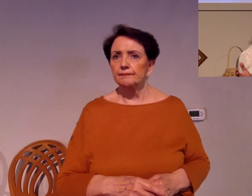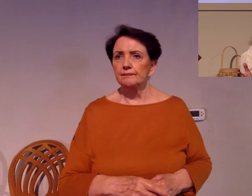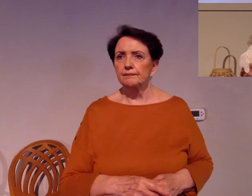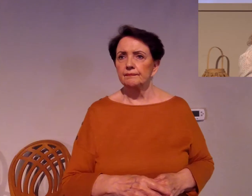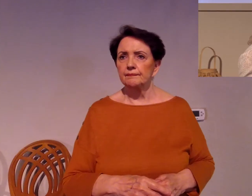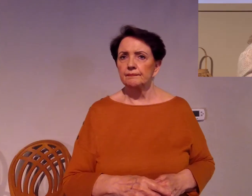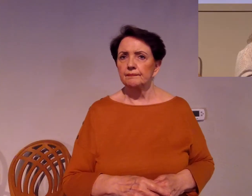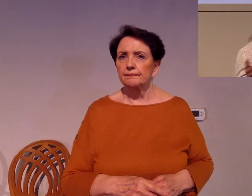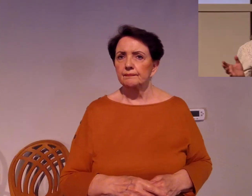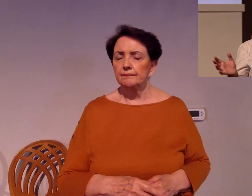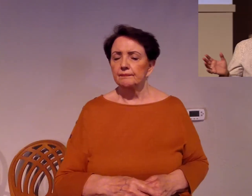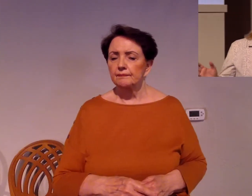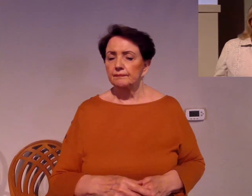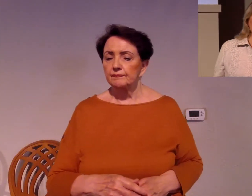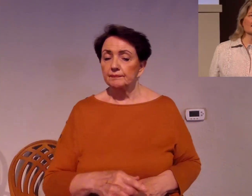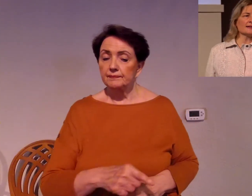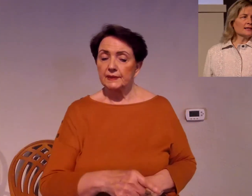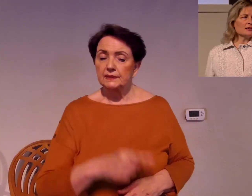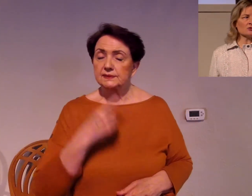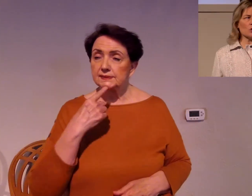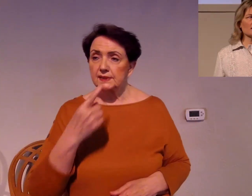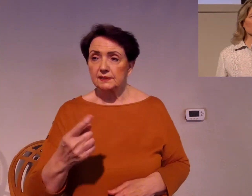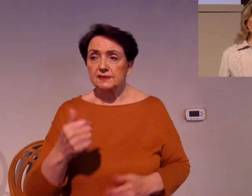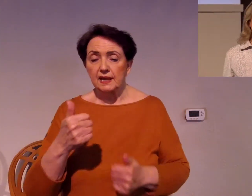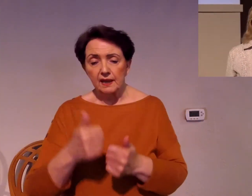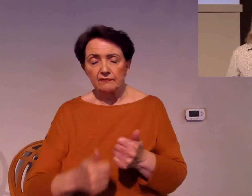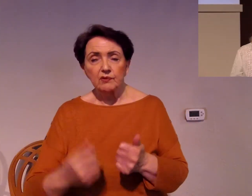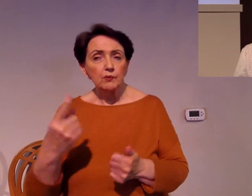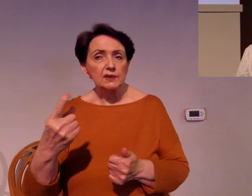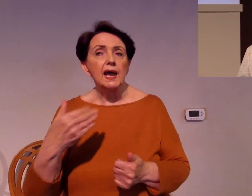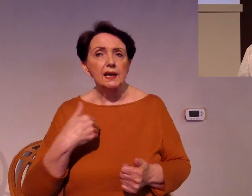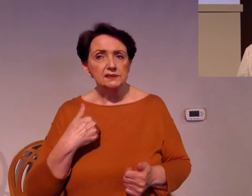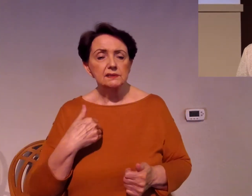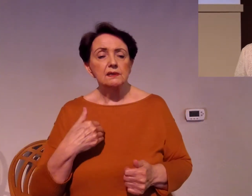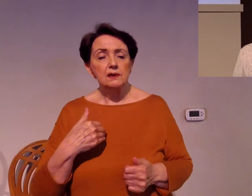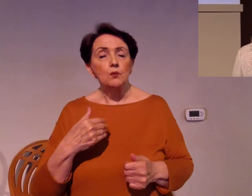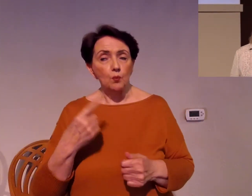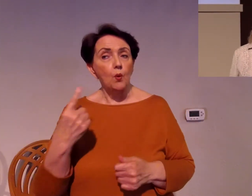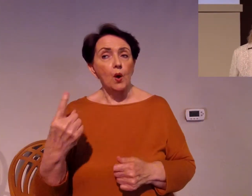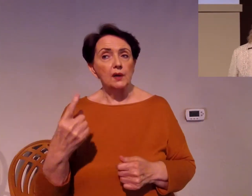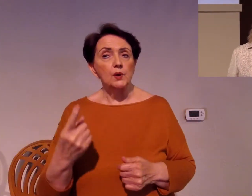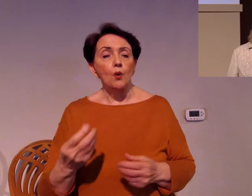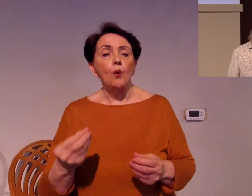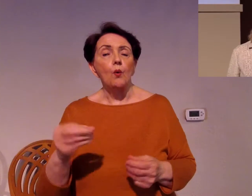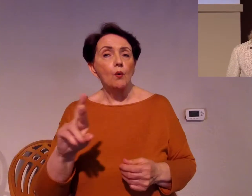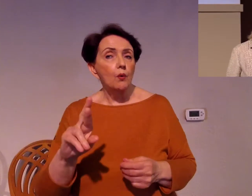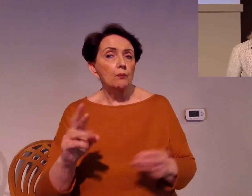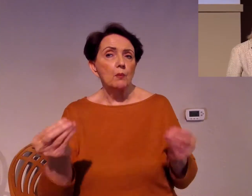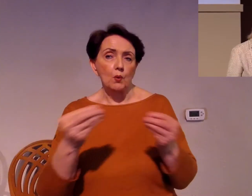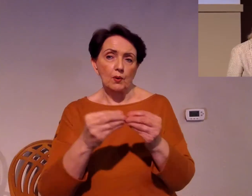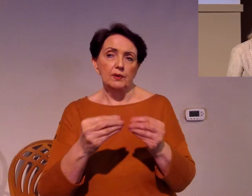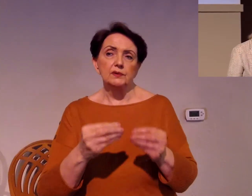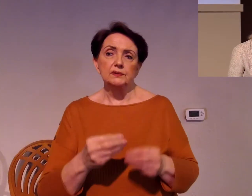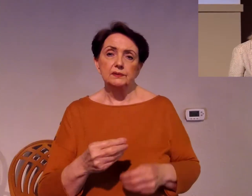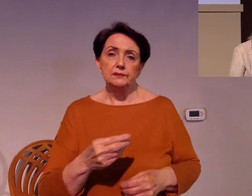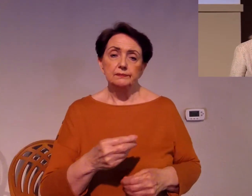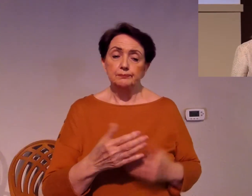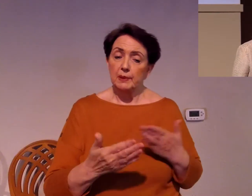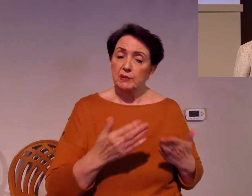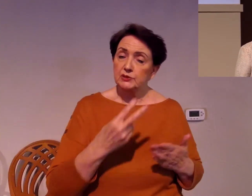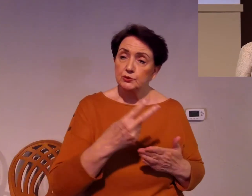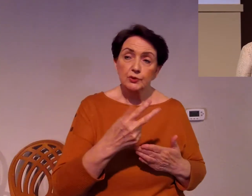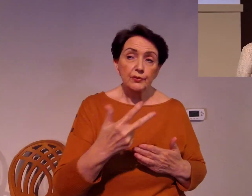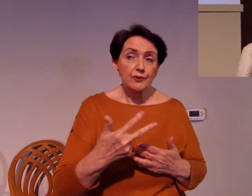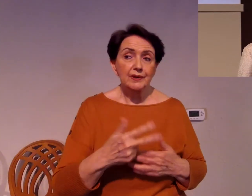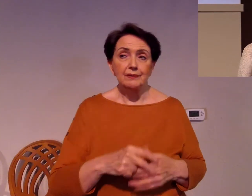ever coached and everybody he's ever met has at least one of them. We may have perhaps two or three of them. The